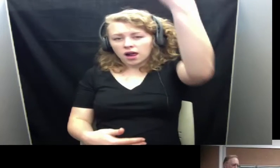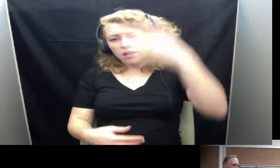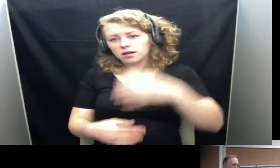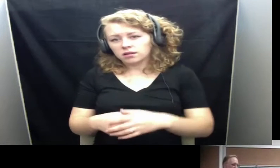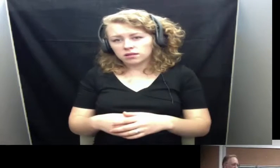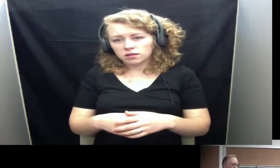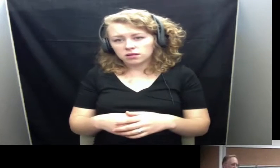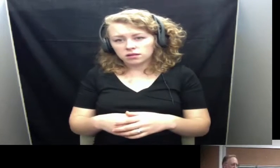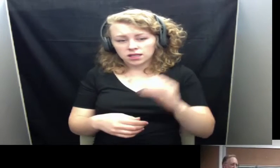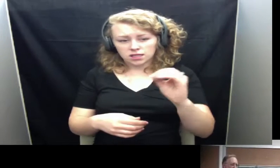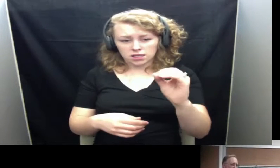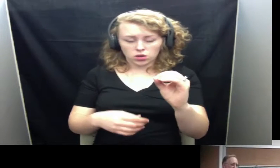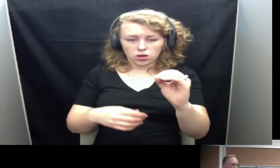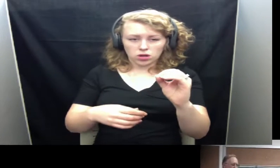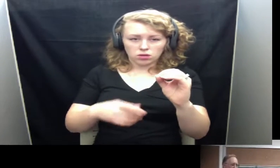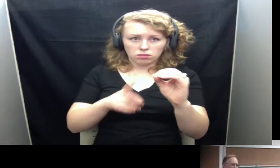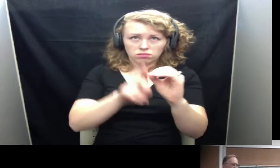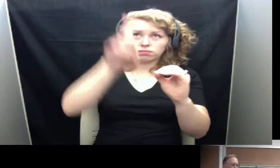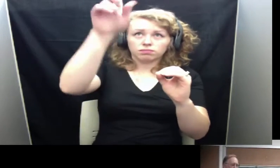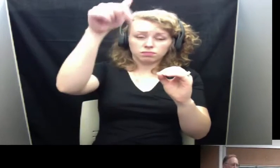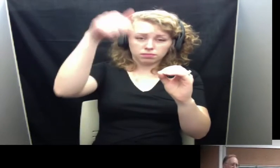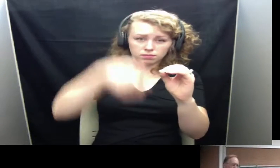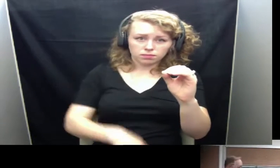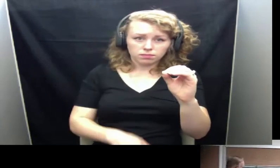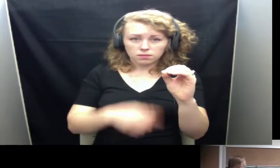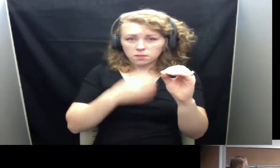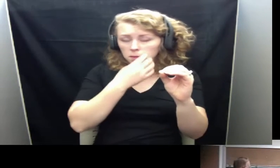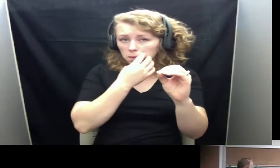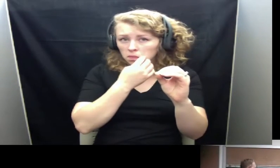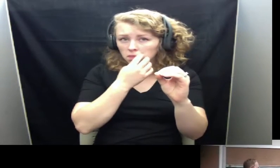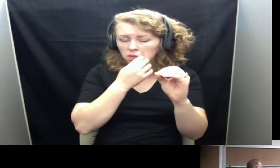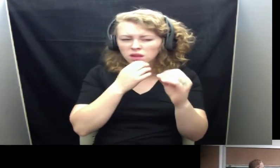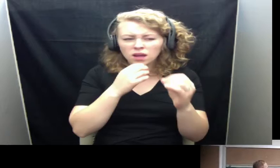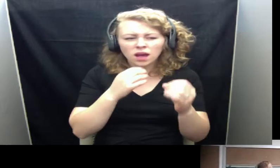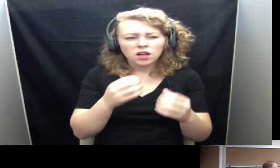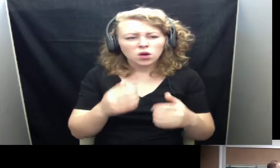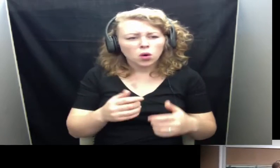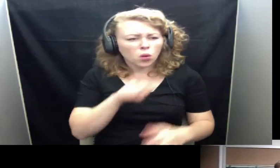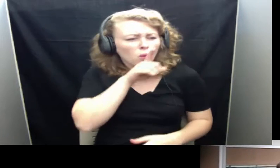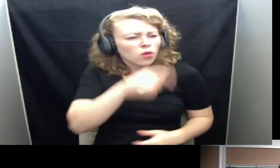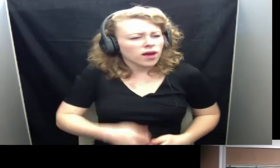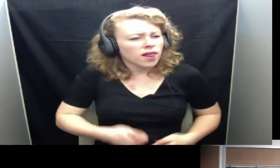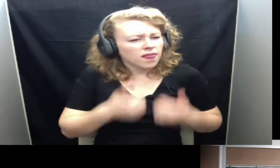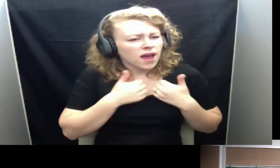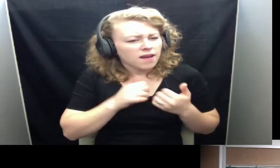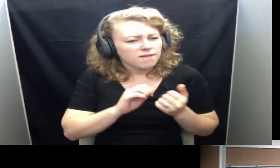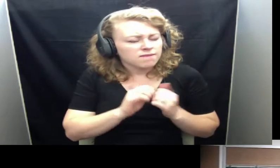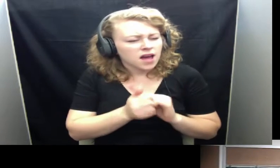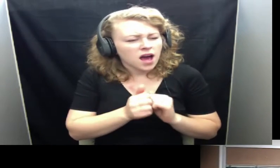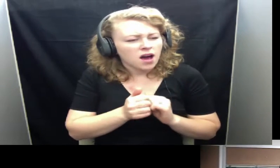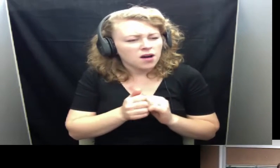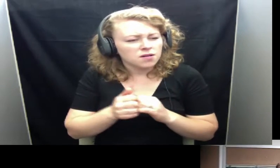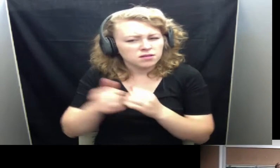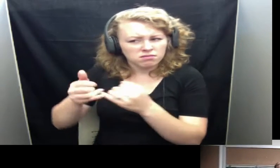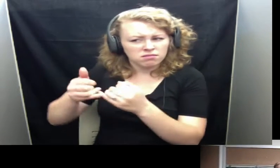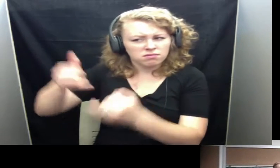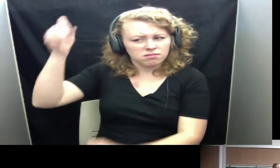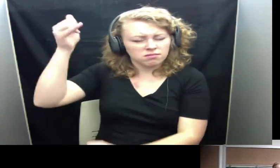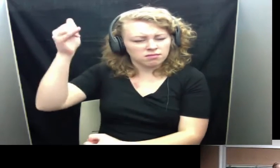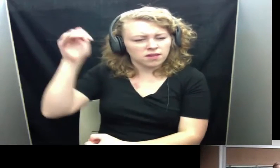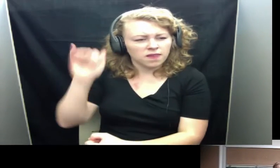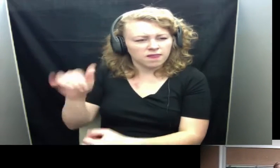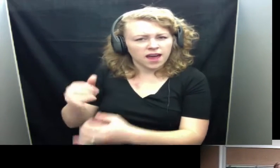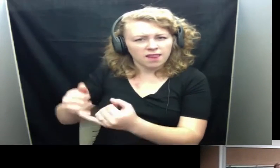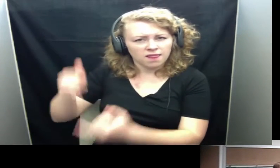that? Good? Thermometer. Exactly. And we're paying particular attention to that today because it's